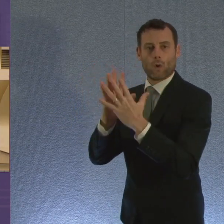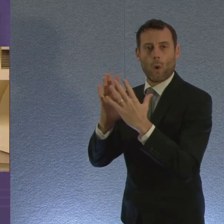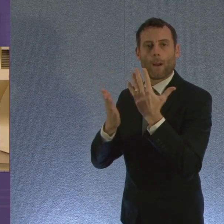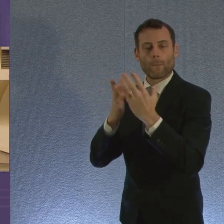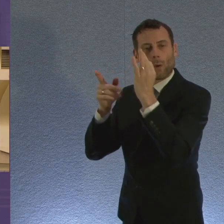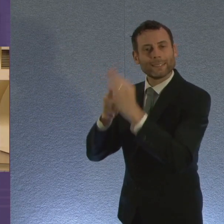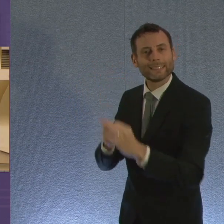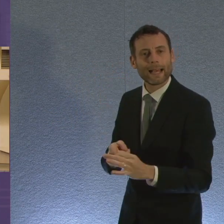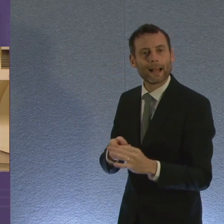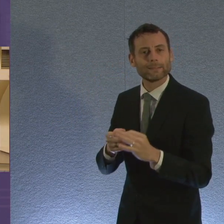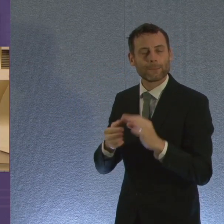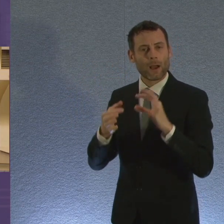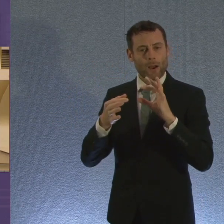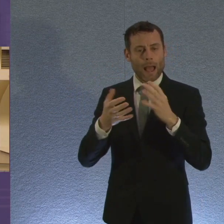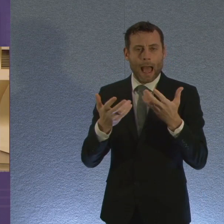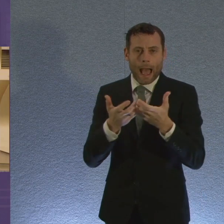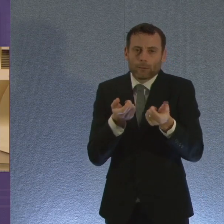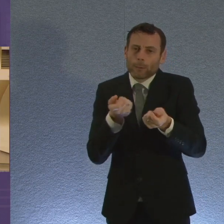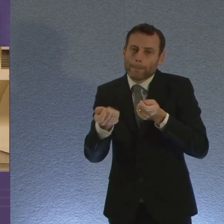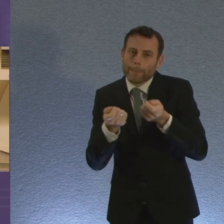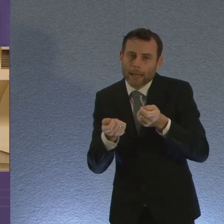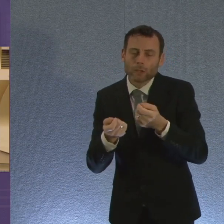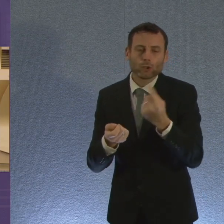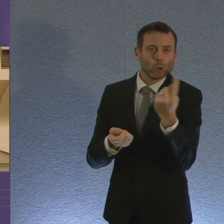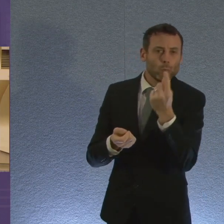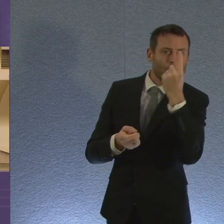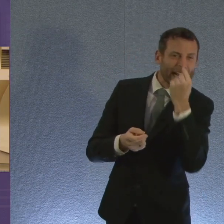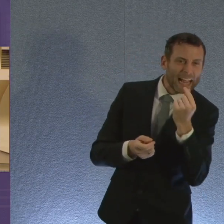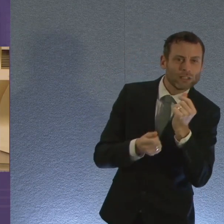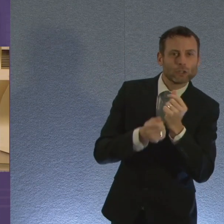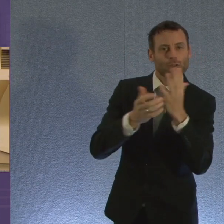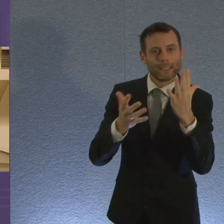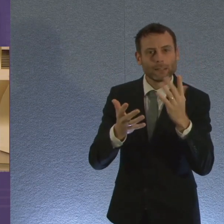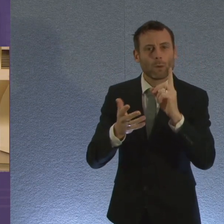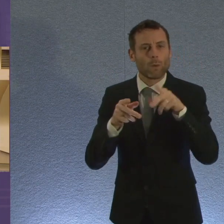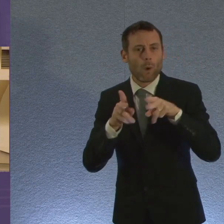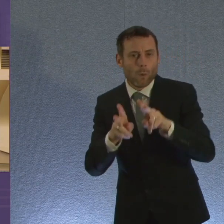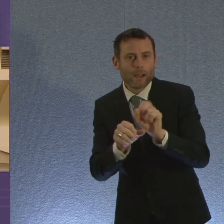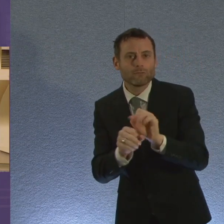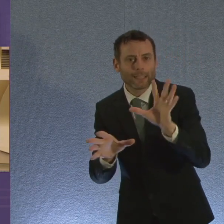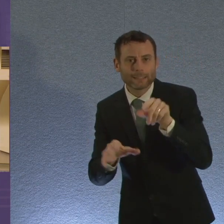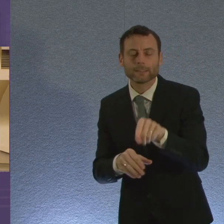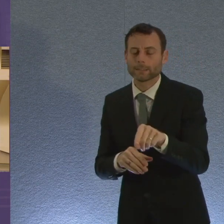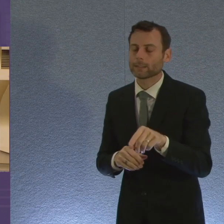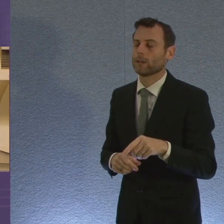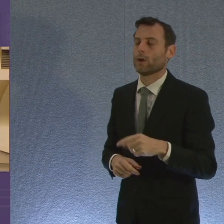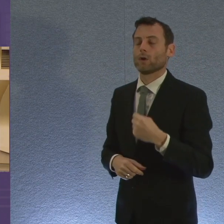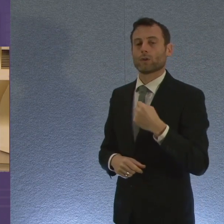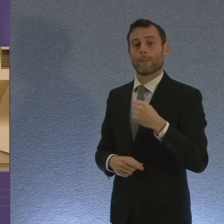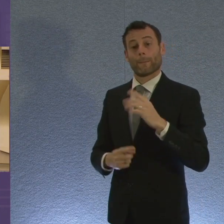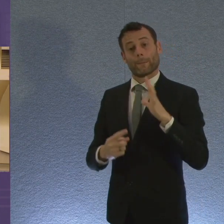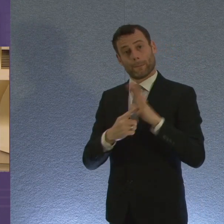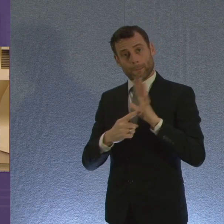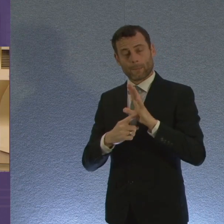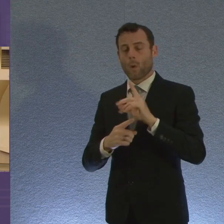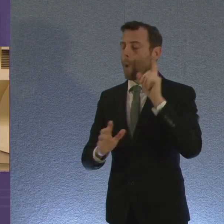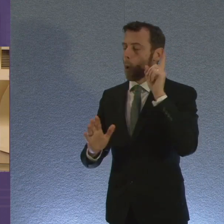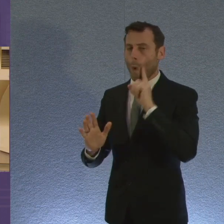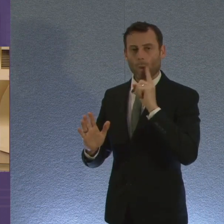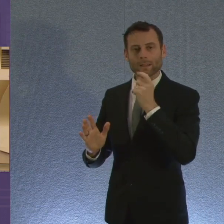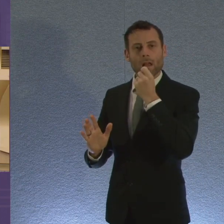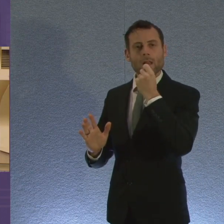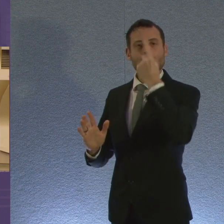of the detail will depend on the exact circumstances we are seeking to address, I can give an absolute assurance that public safety will always be